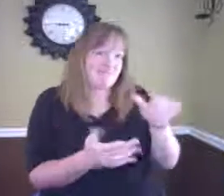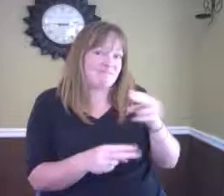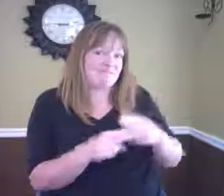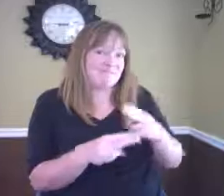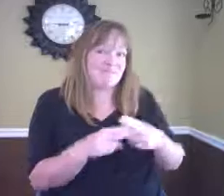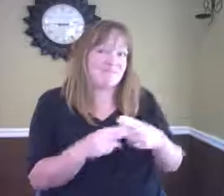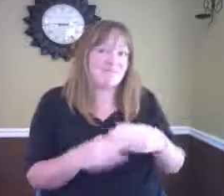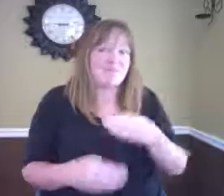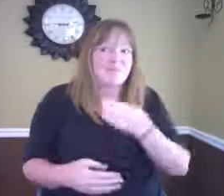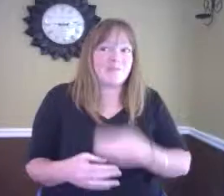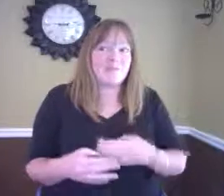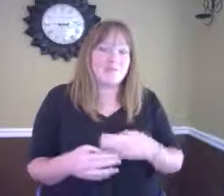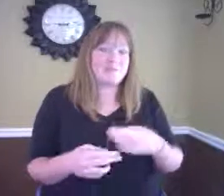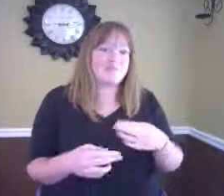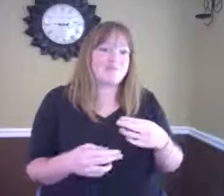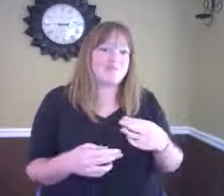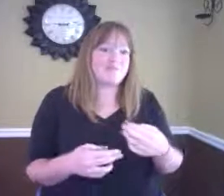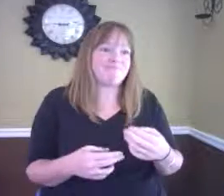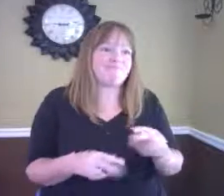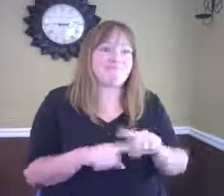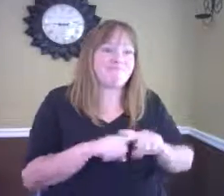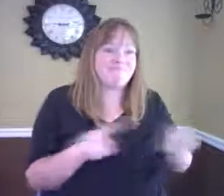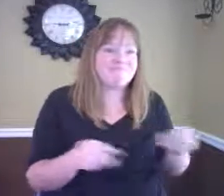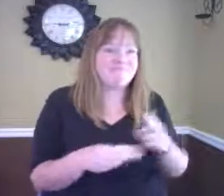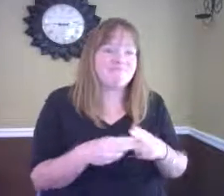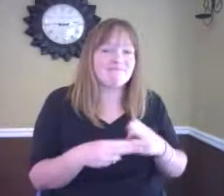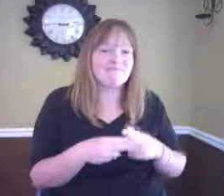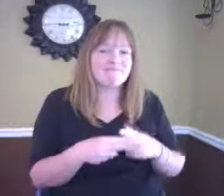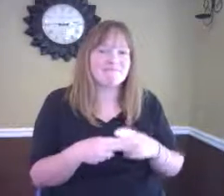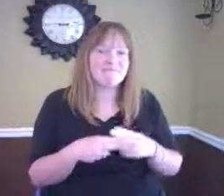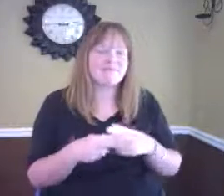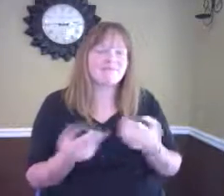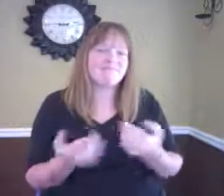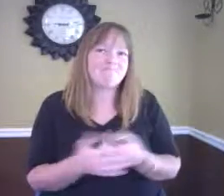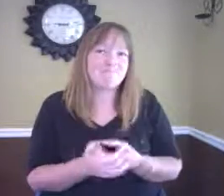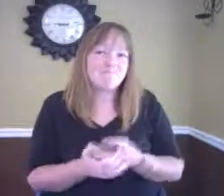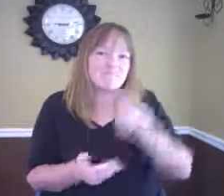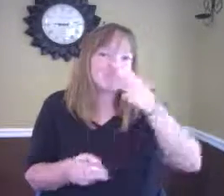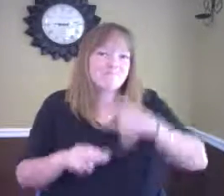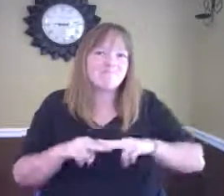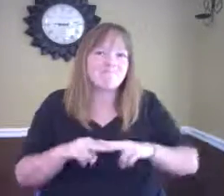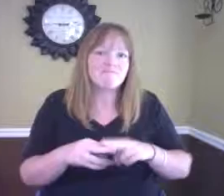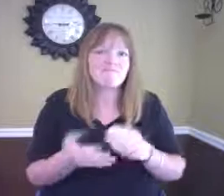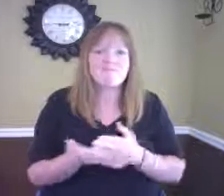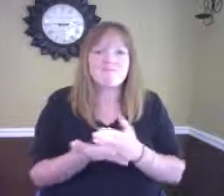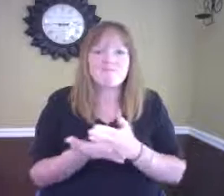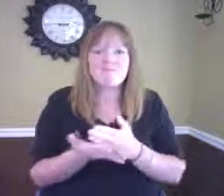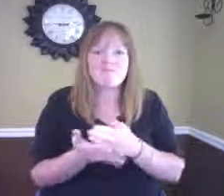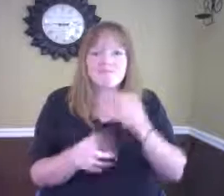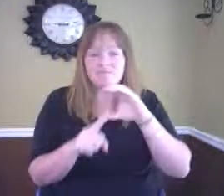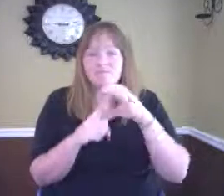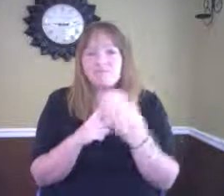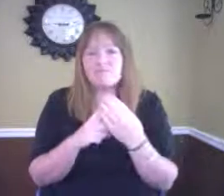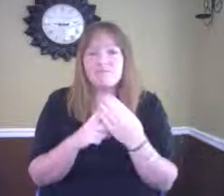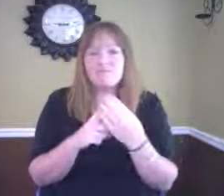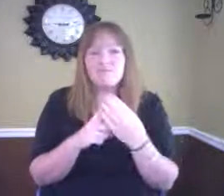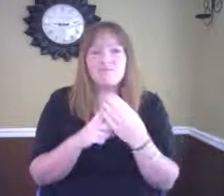name, but it's a really fun part of the culture, and the community is quite